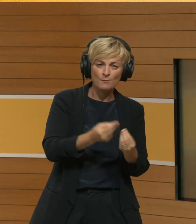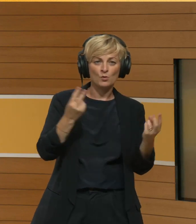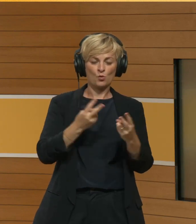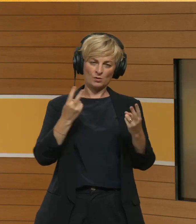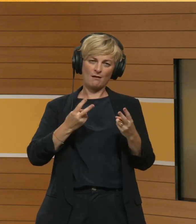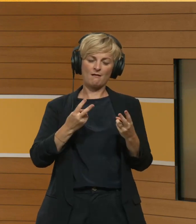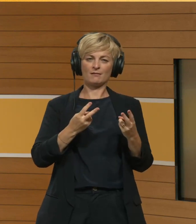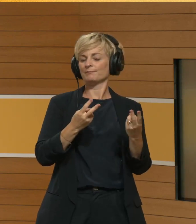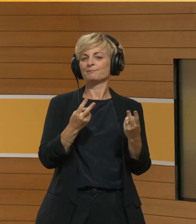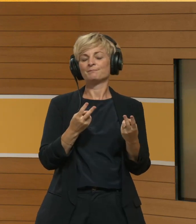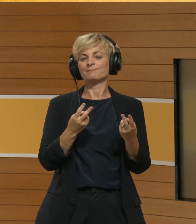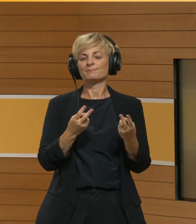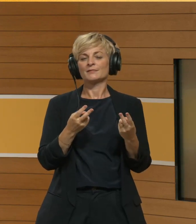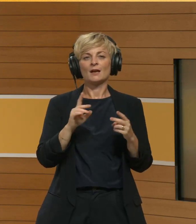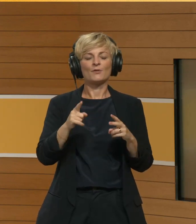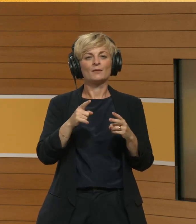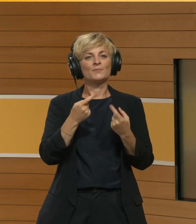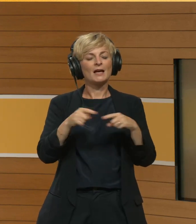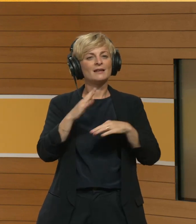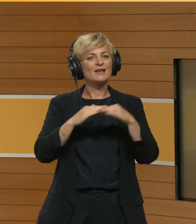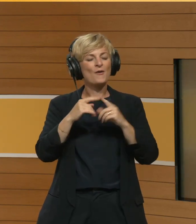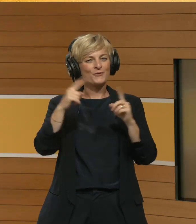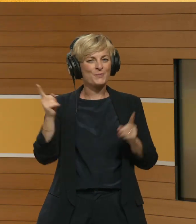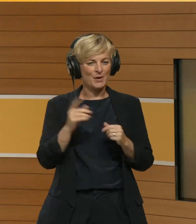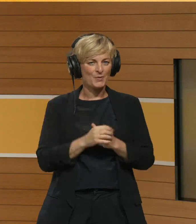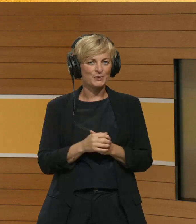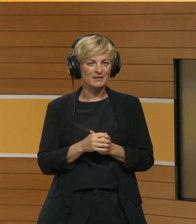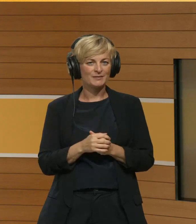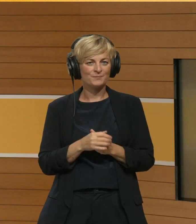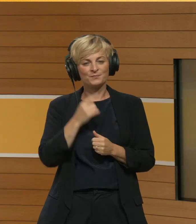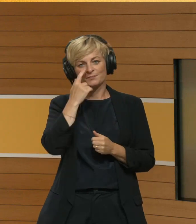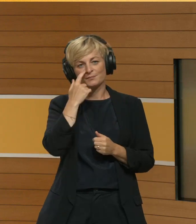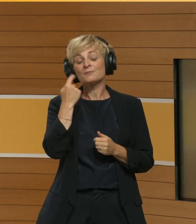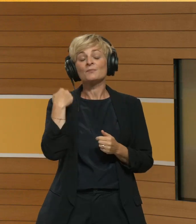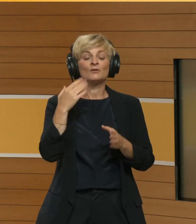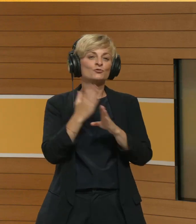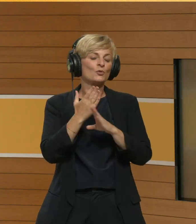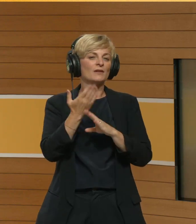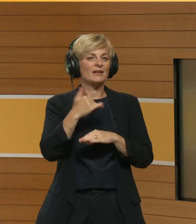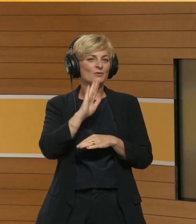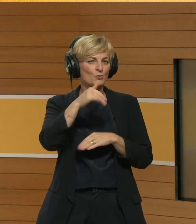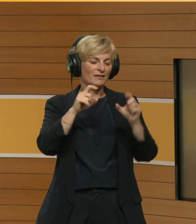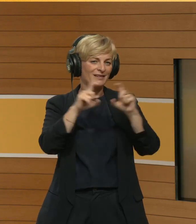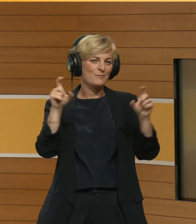about digitalization, and this is in the